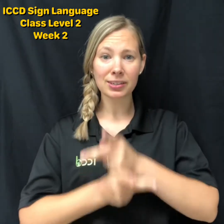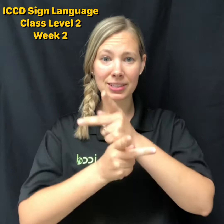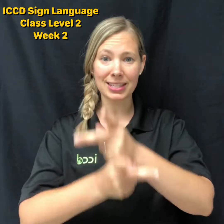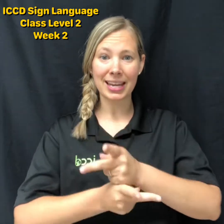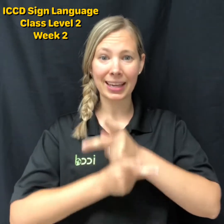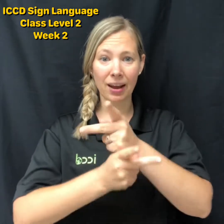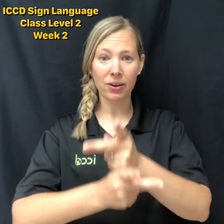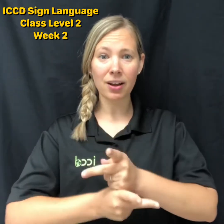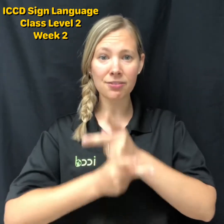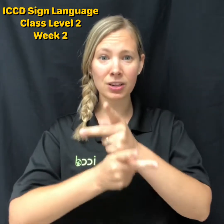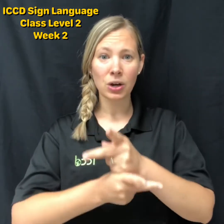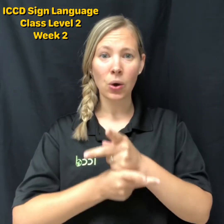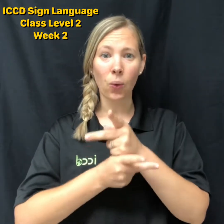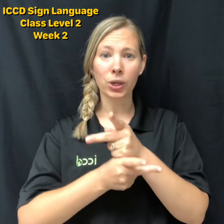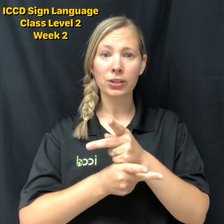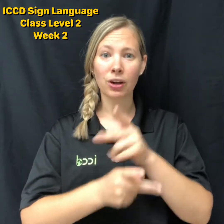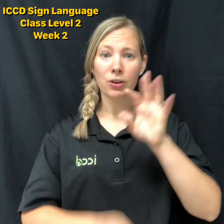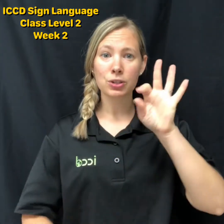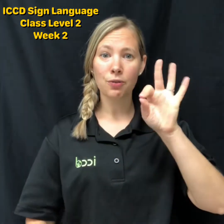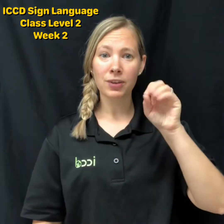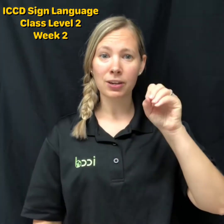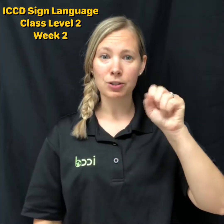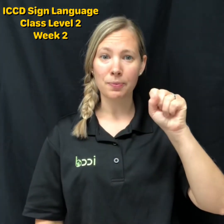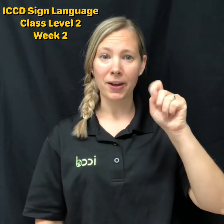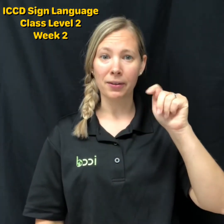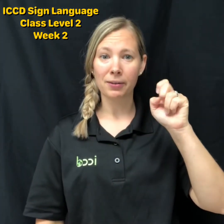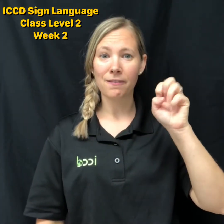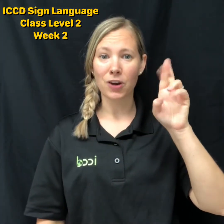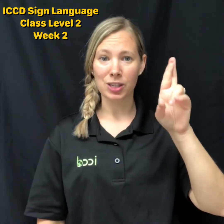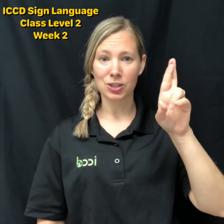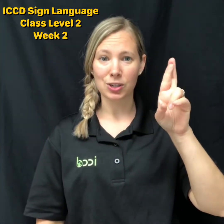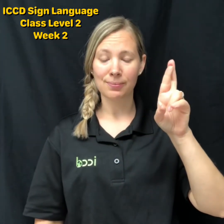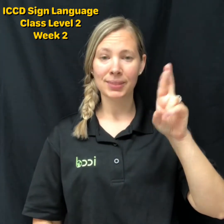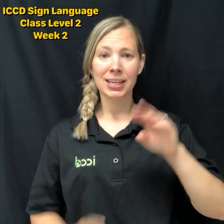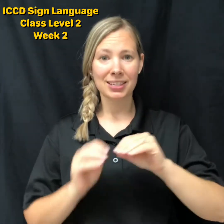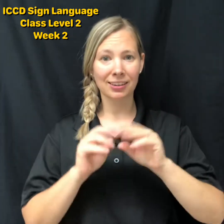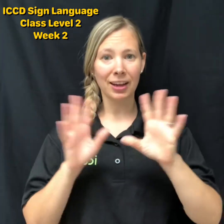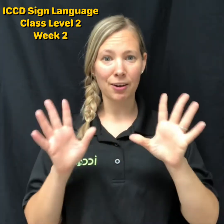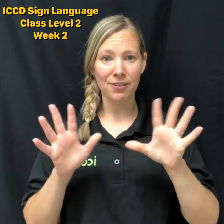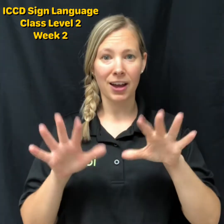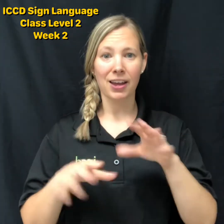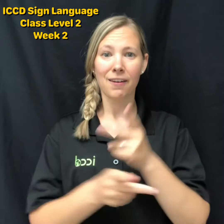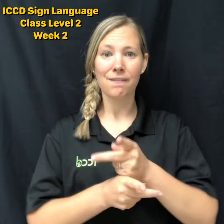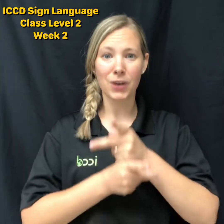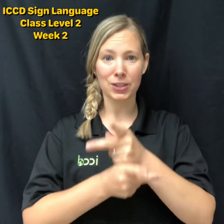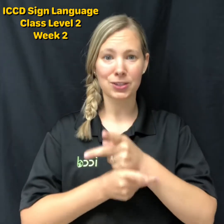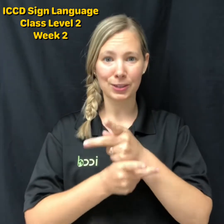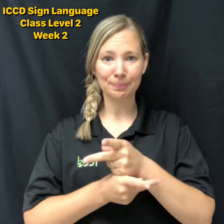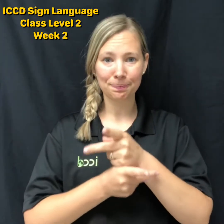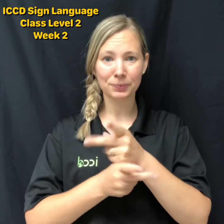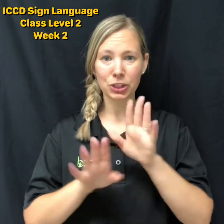take care of, or you can also fingerspell foster to clarify foster